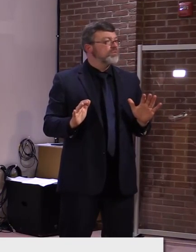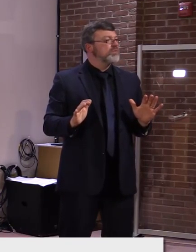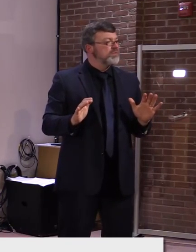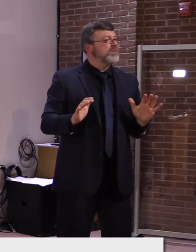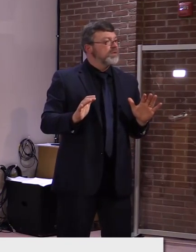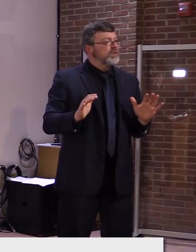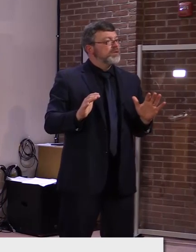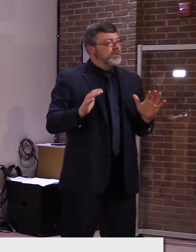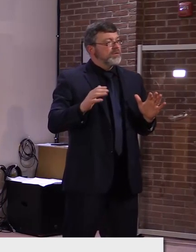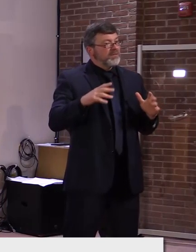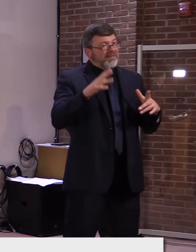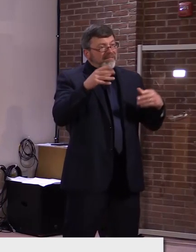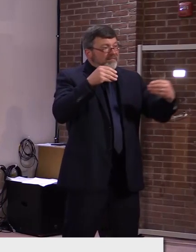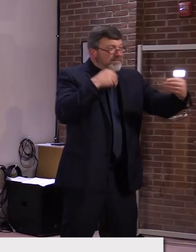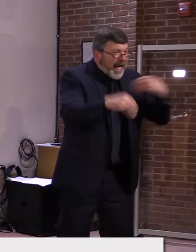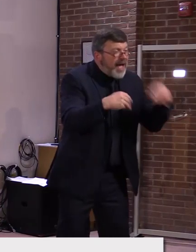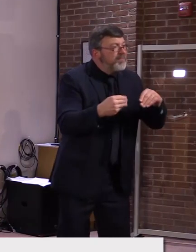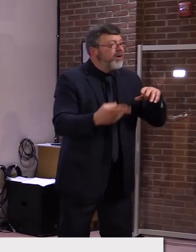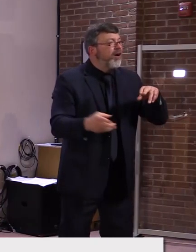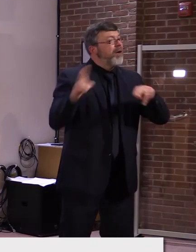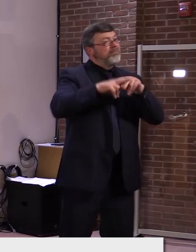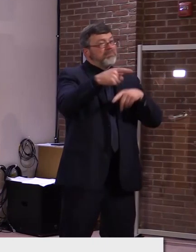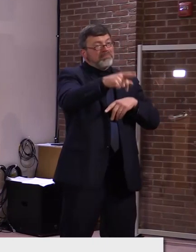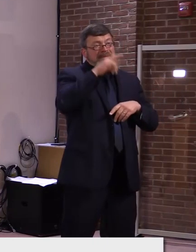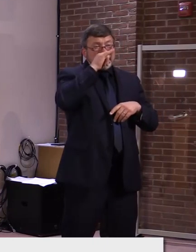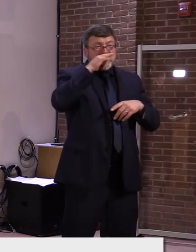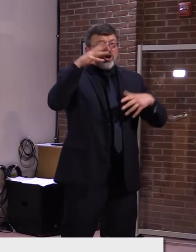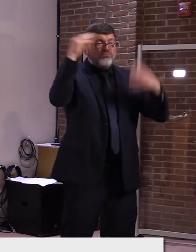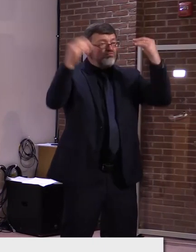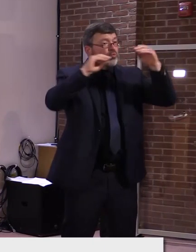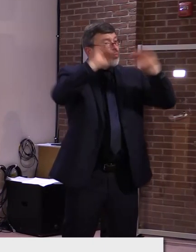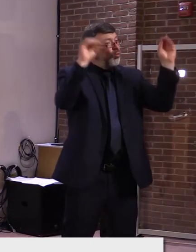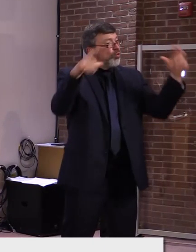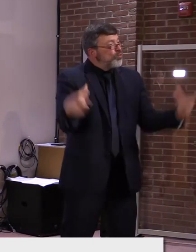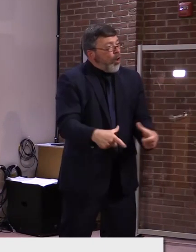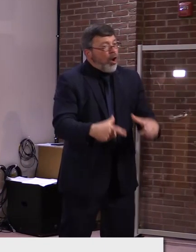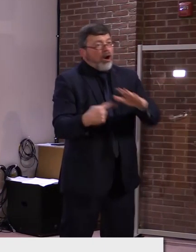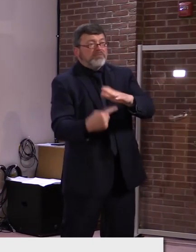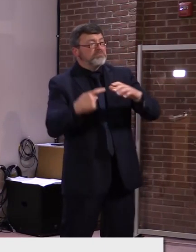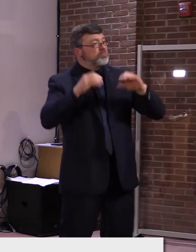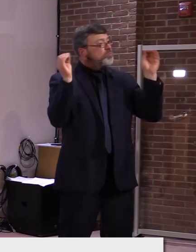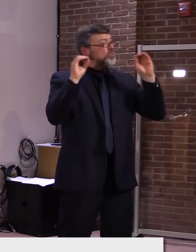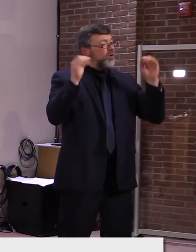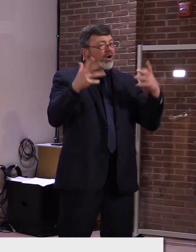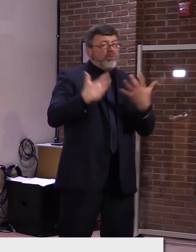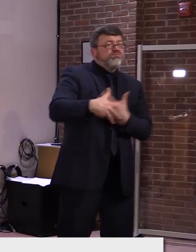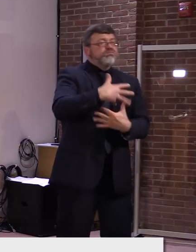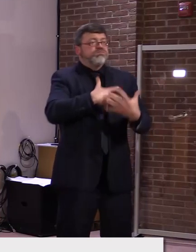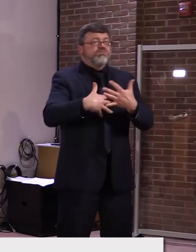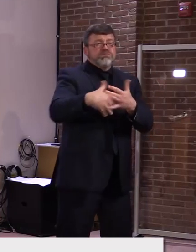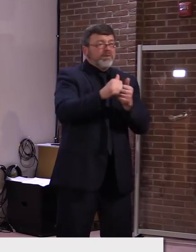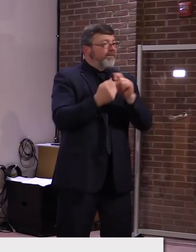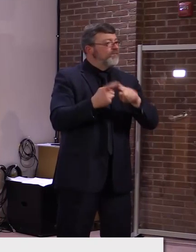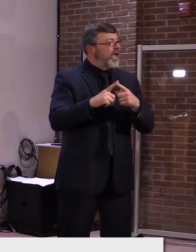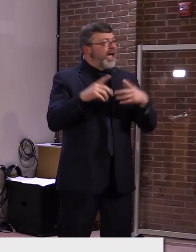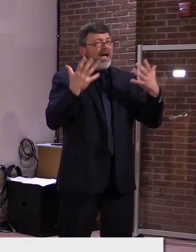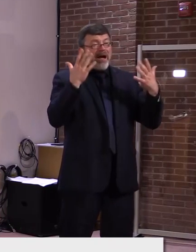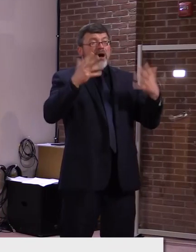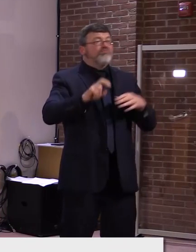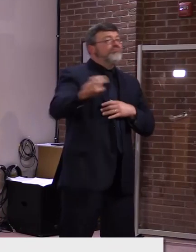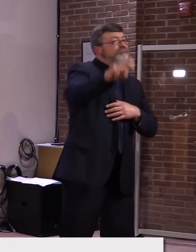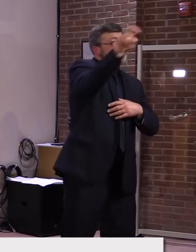kids can be kids. They can see their other vaccinated friends without worry, travel to visit family outside of